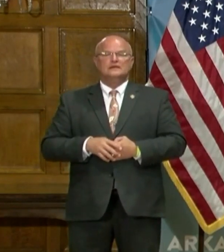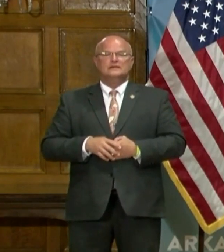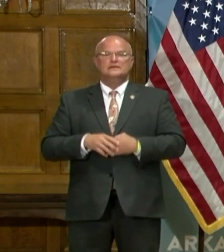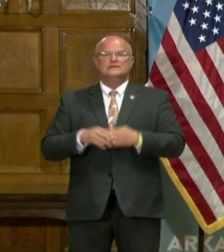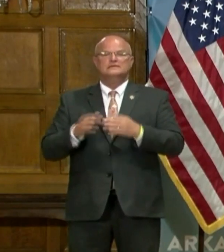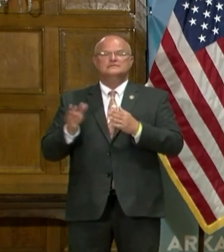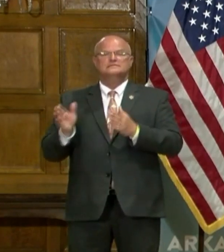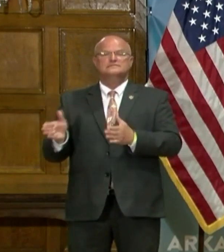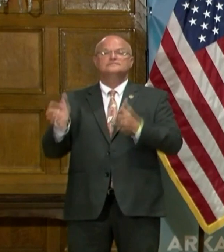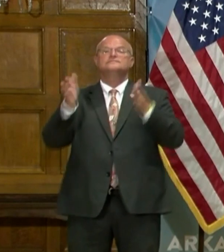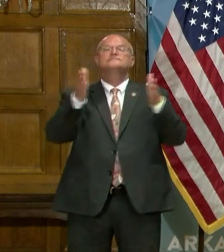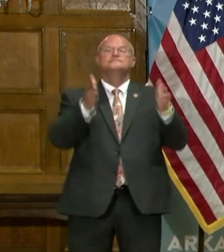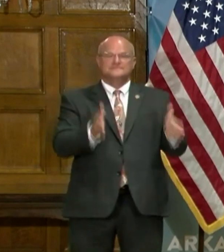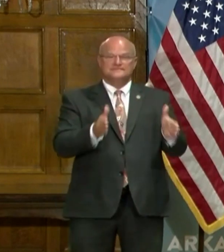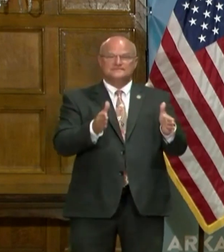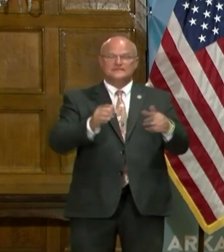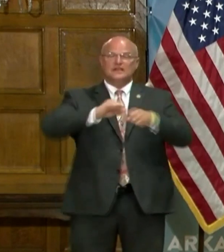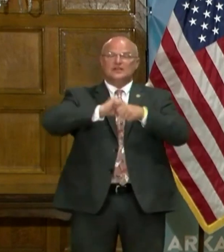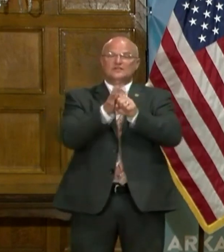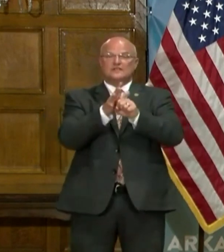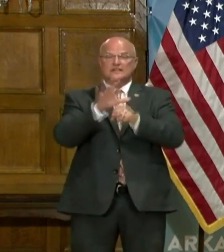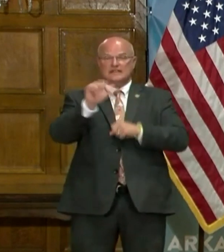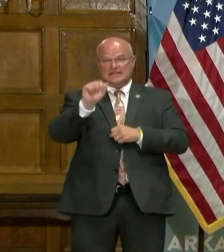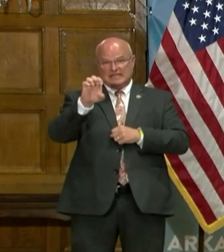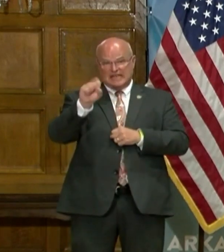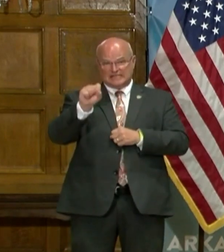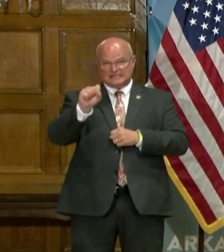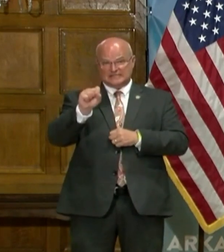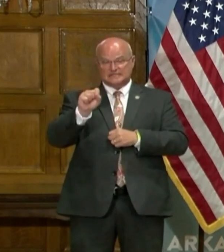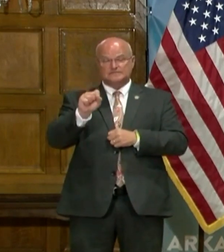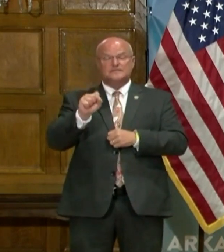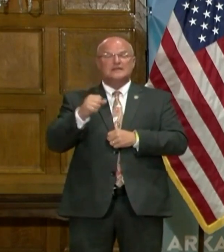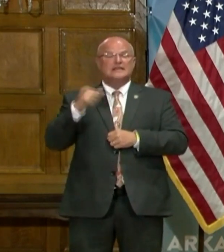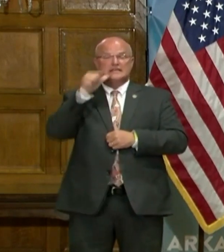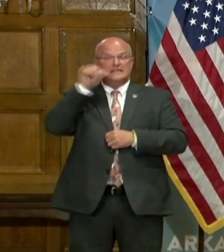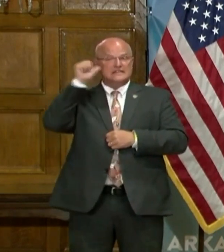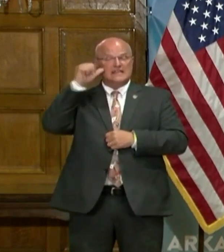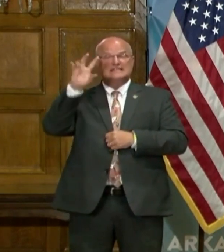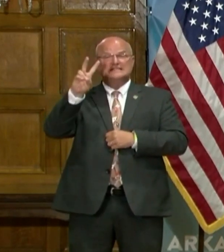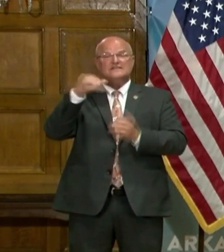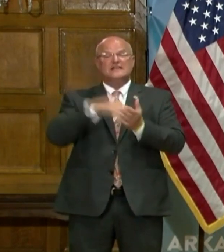the COVID-19 cases, yesterday we had